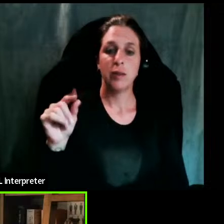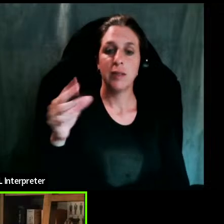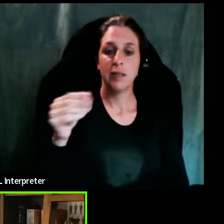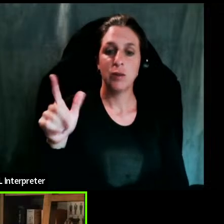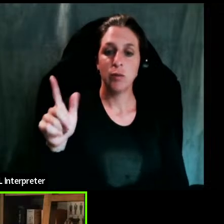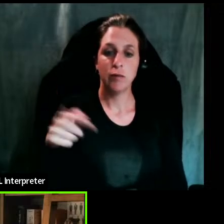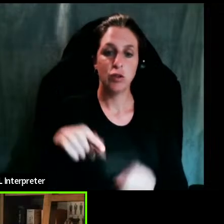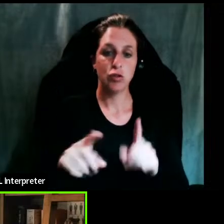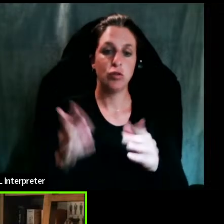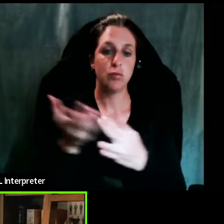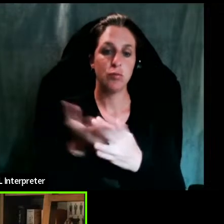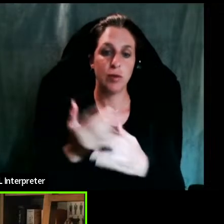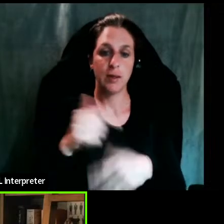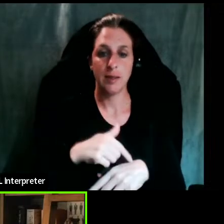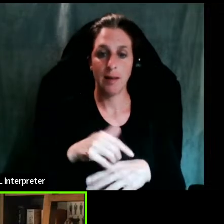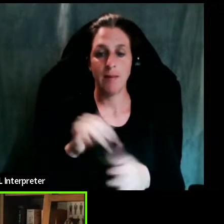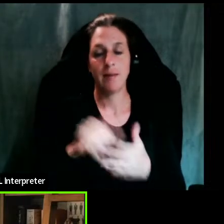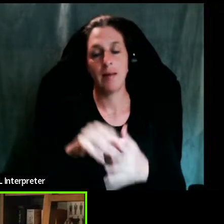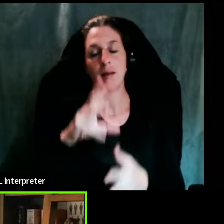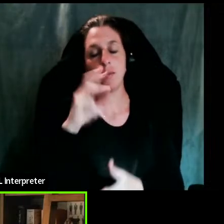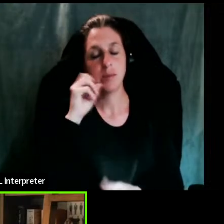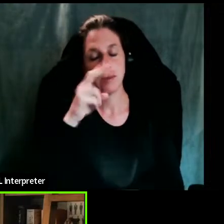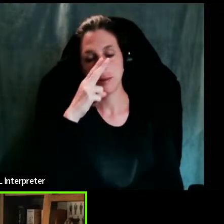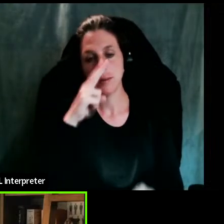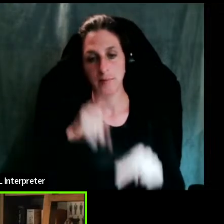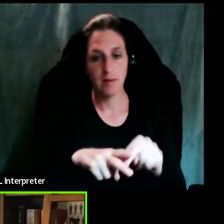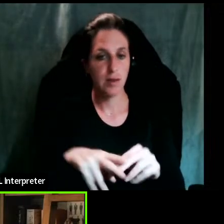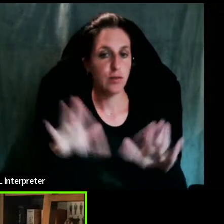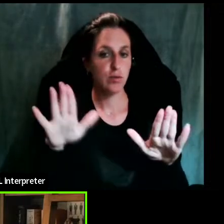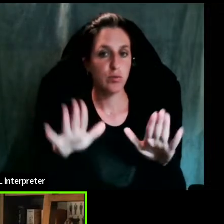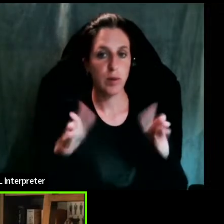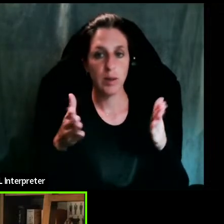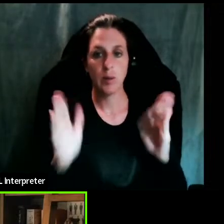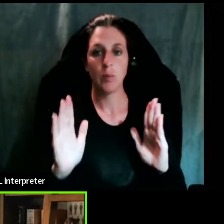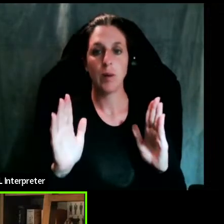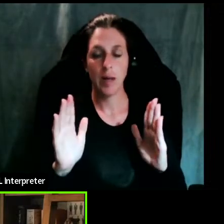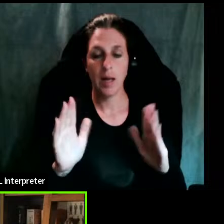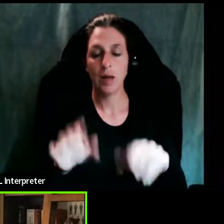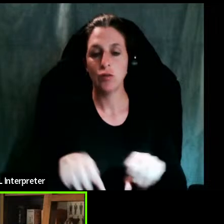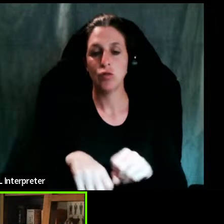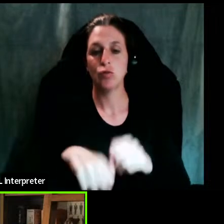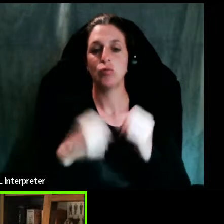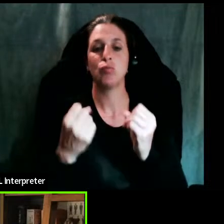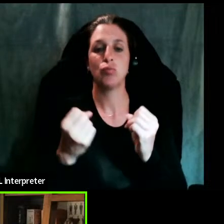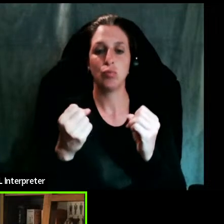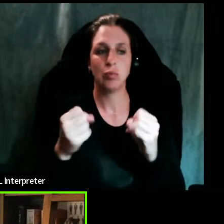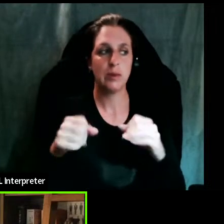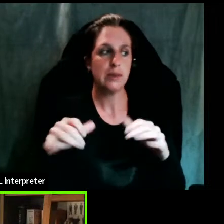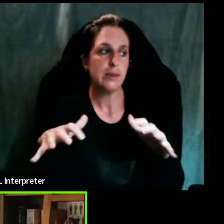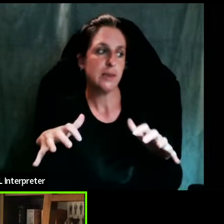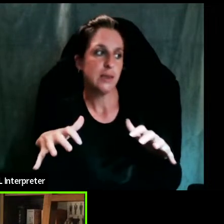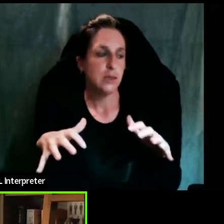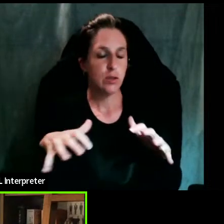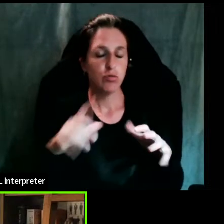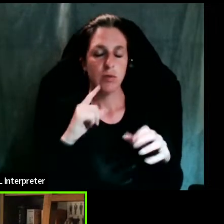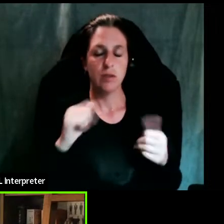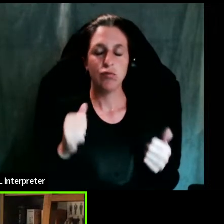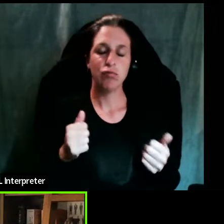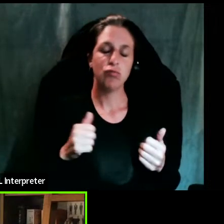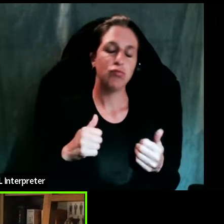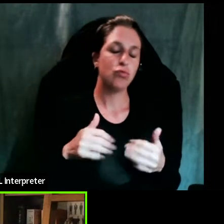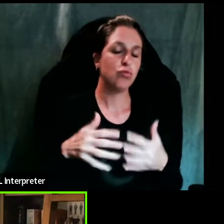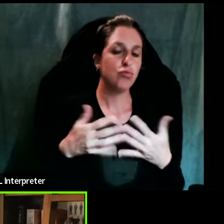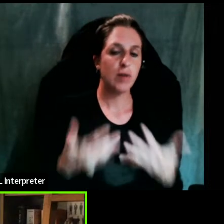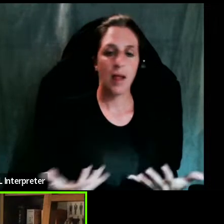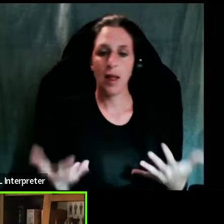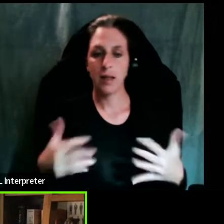times. That was fun. Great way to break tension, relax the body. It was very cool. I did